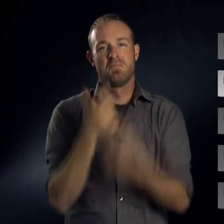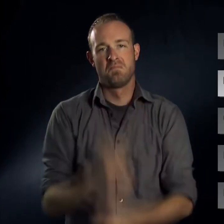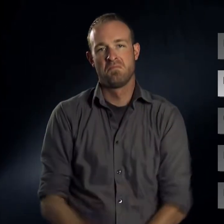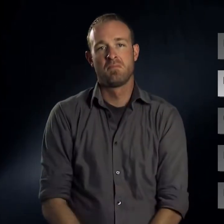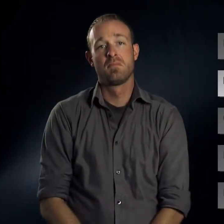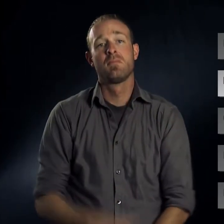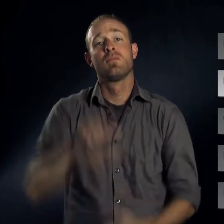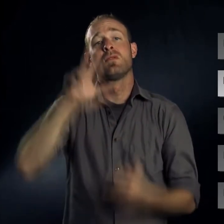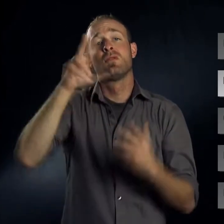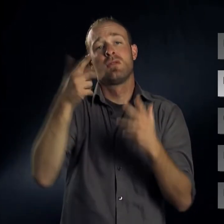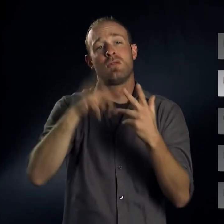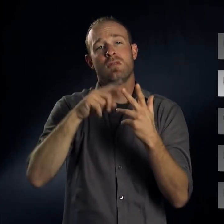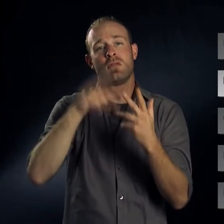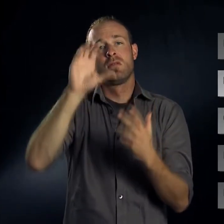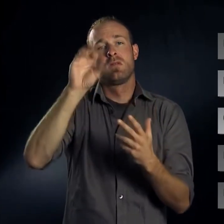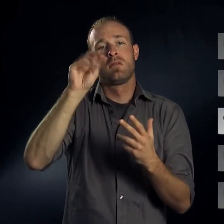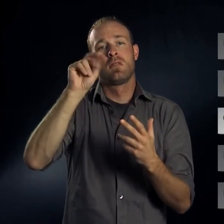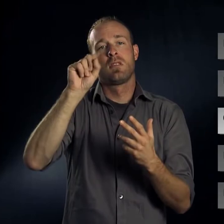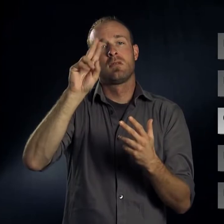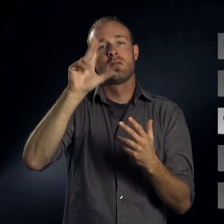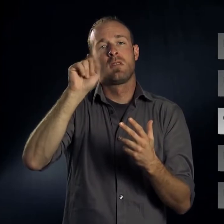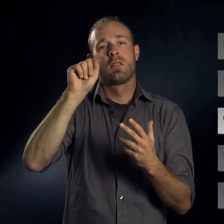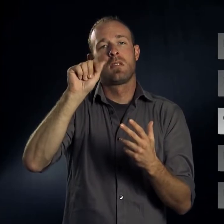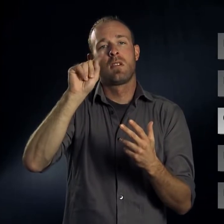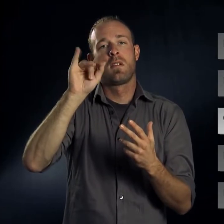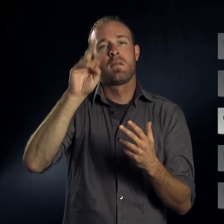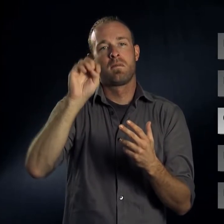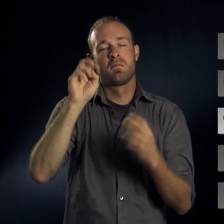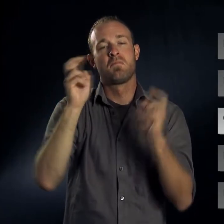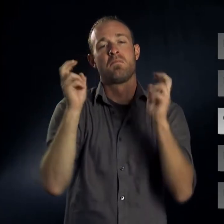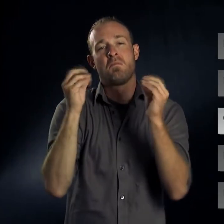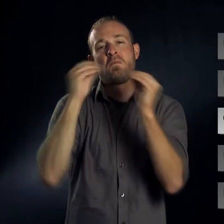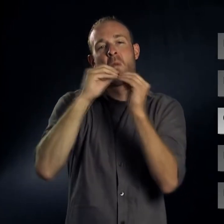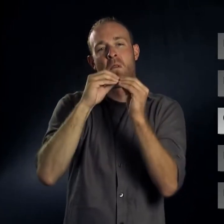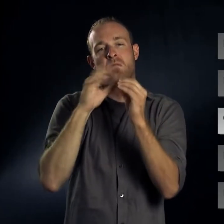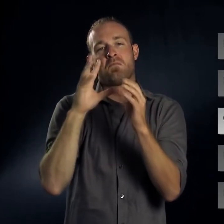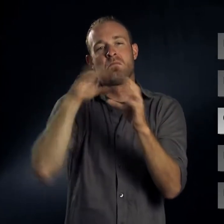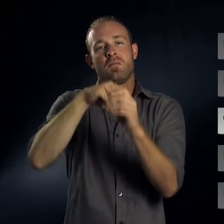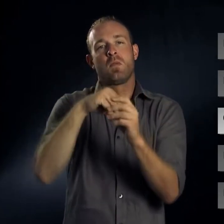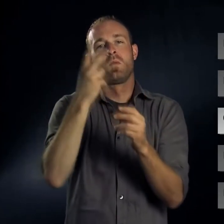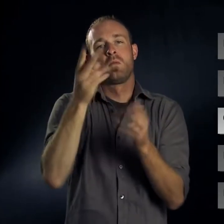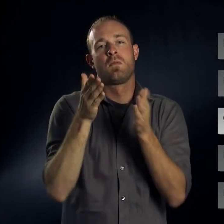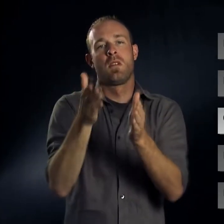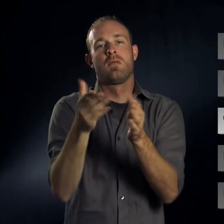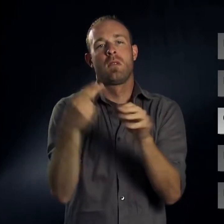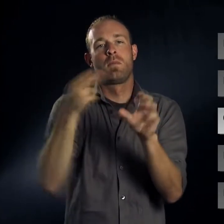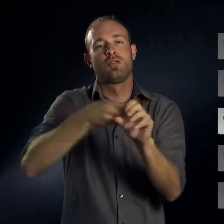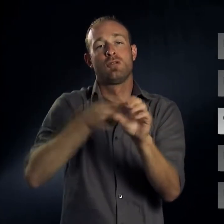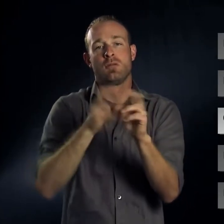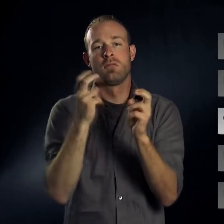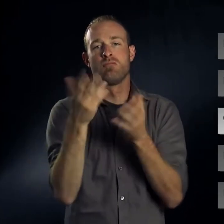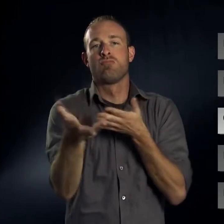smoothly and convince the audience of the speaker's point. The third register is called consultative. It's kind of a